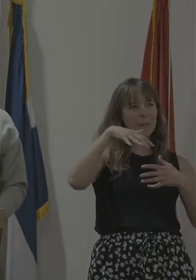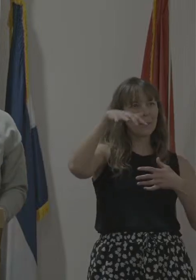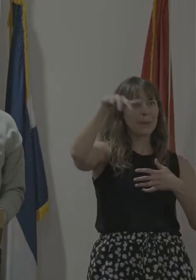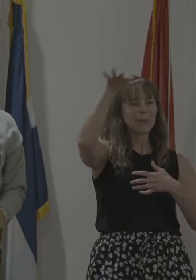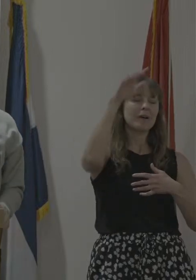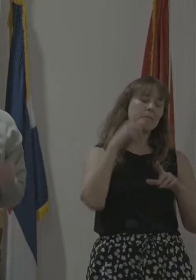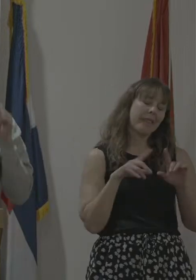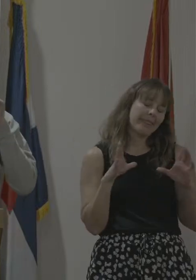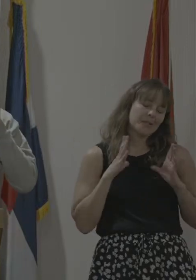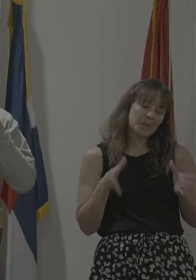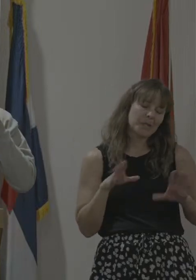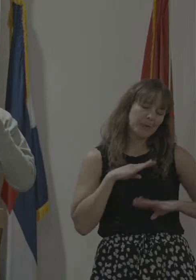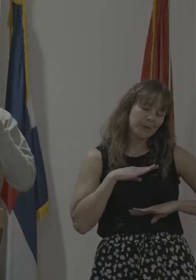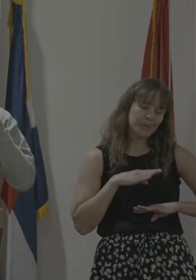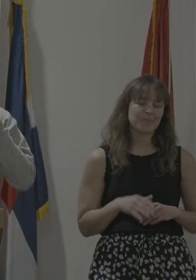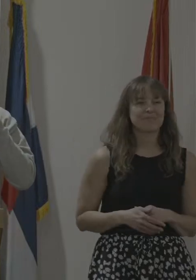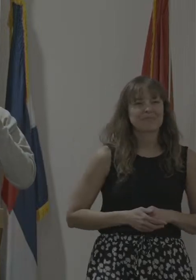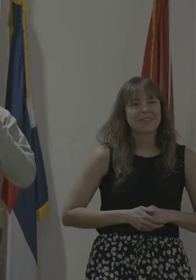This'll do. A